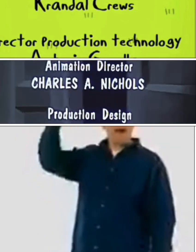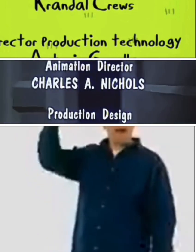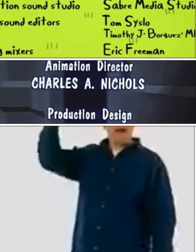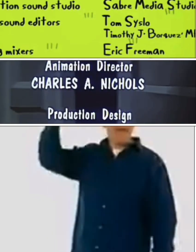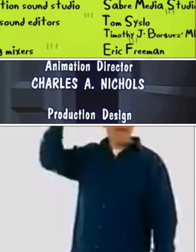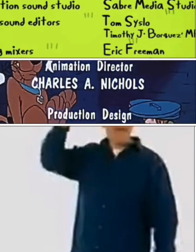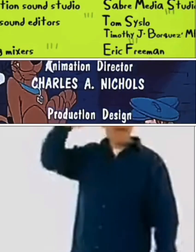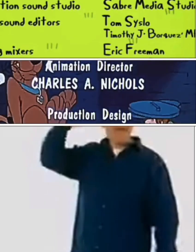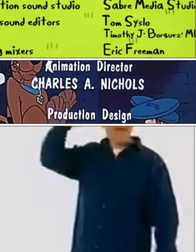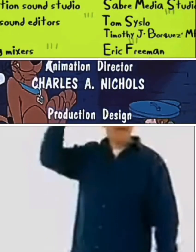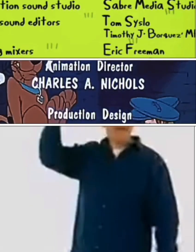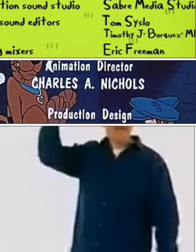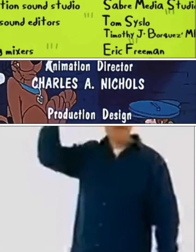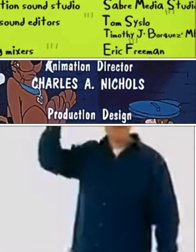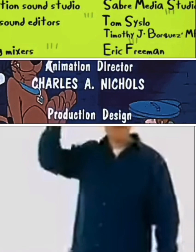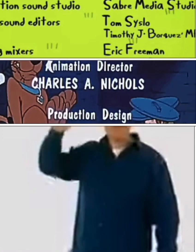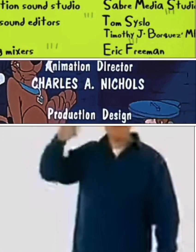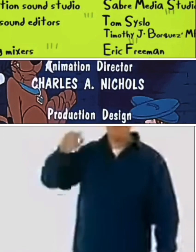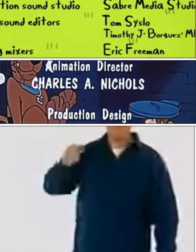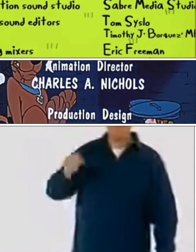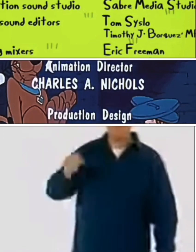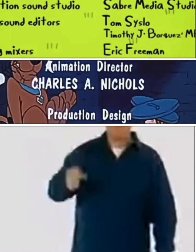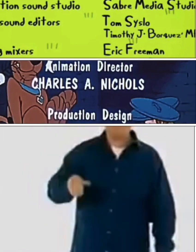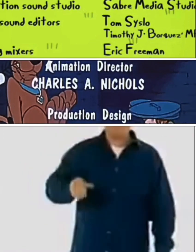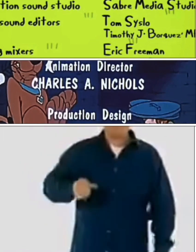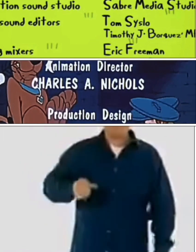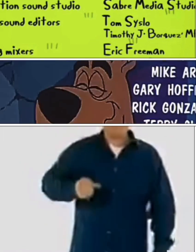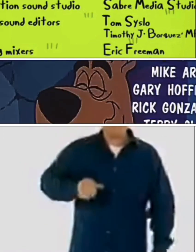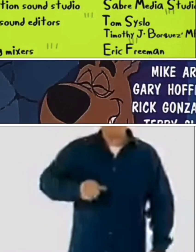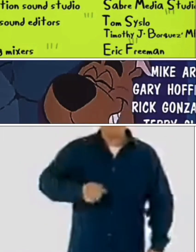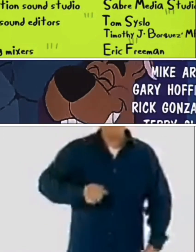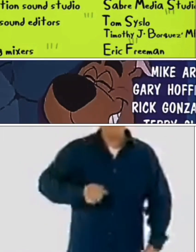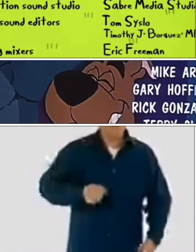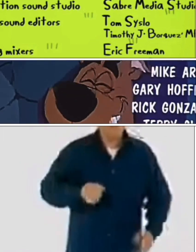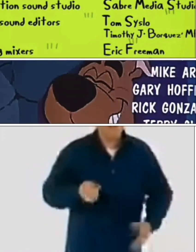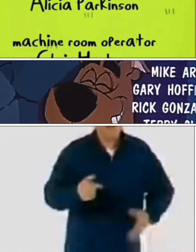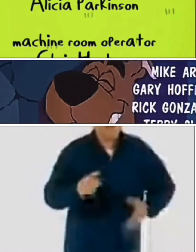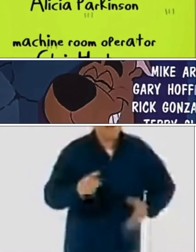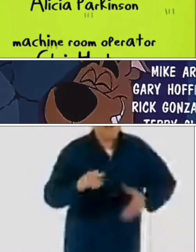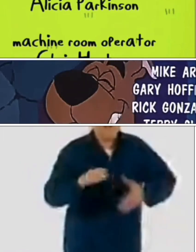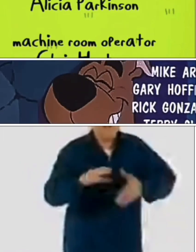Okay, I've had it. That's it. That's it. What are you doing?